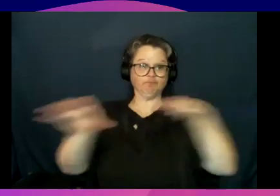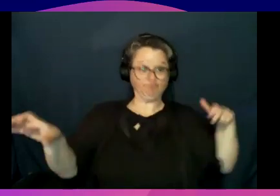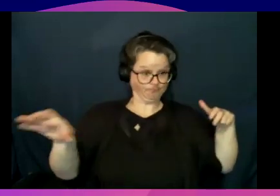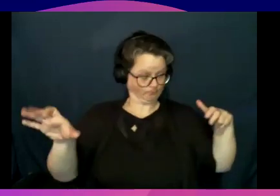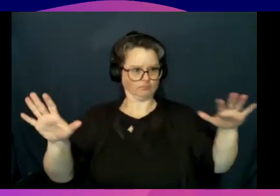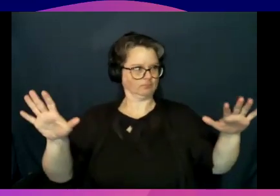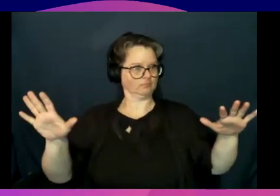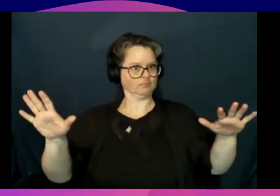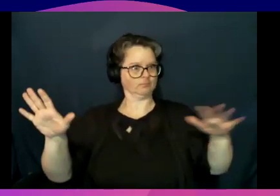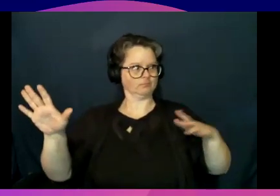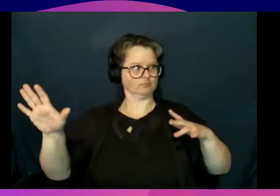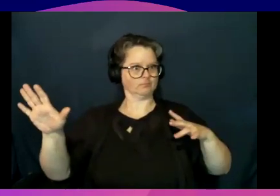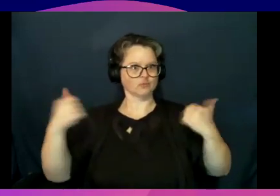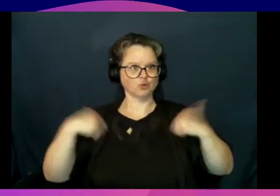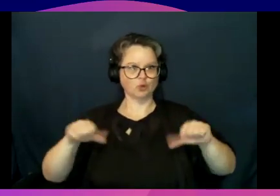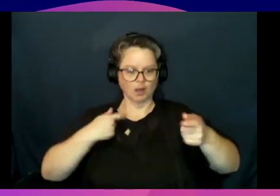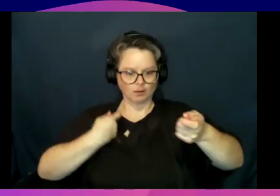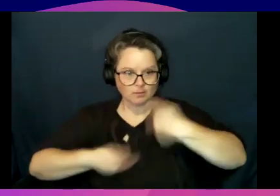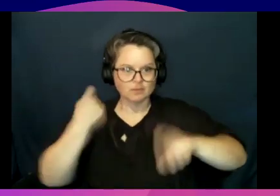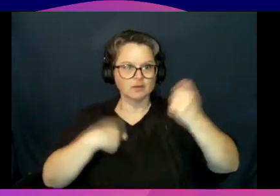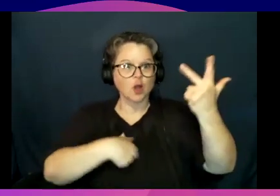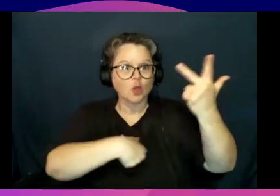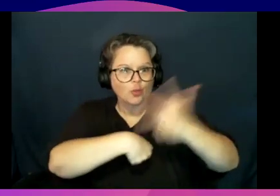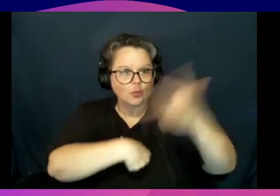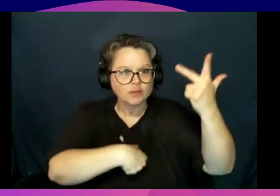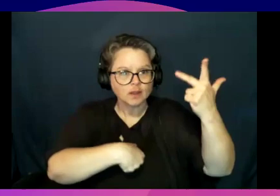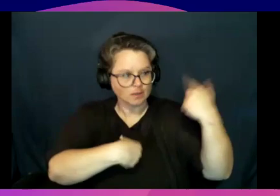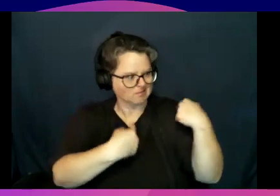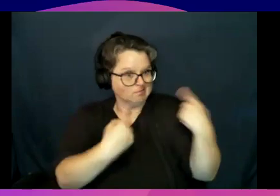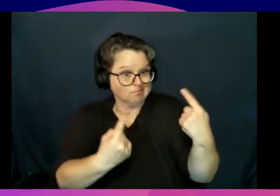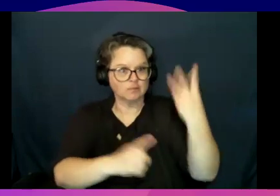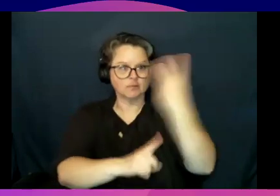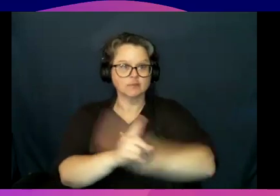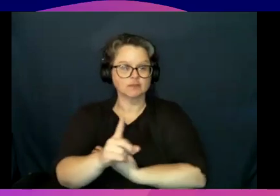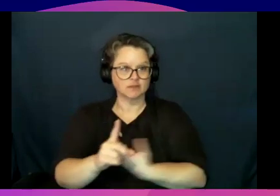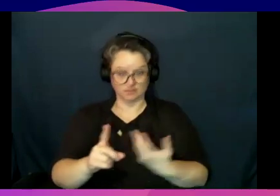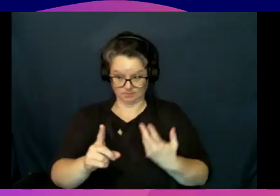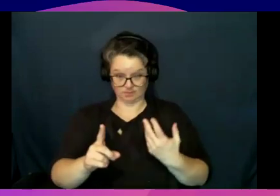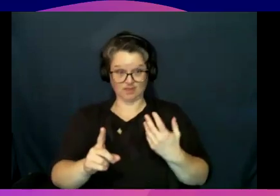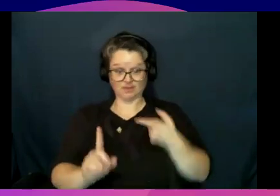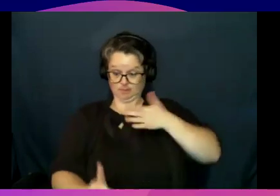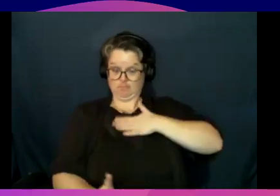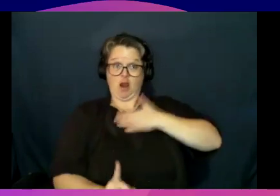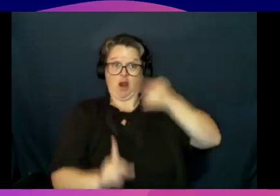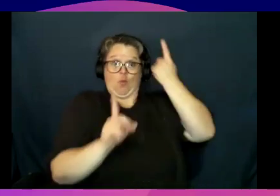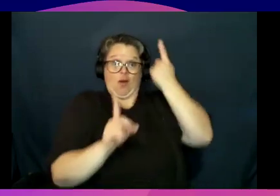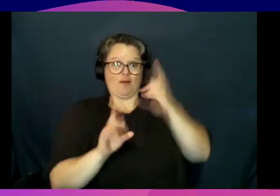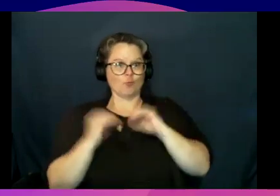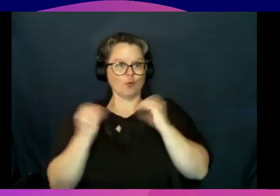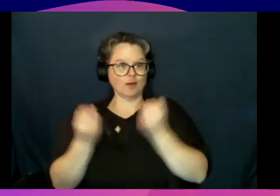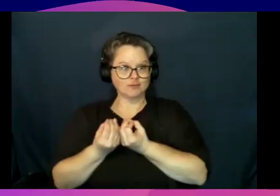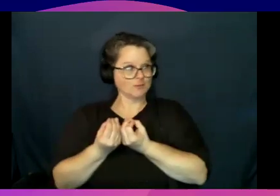so using the national information, the national data, and relating it back to your local individual